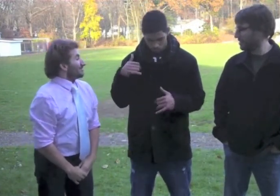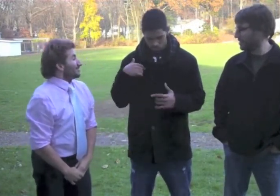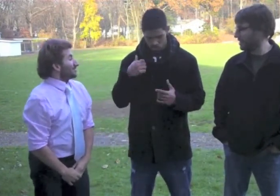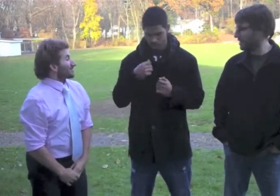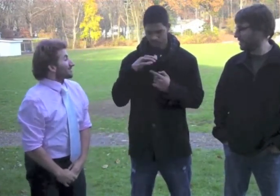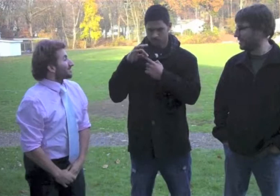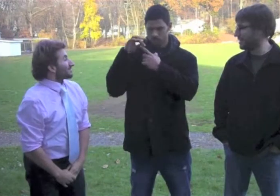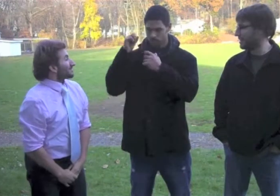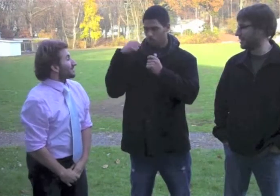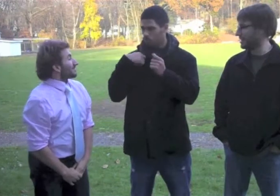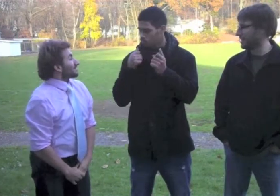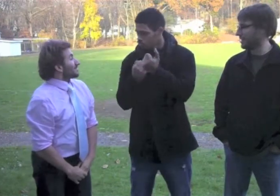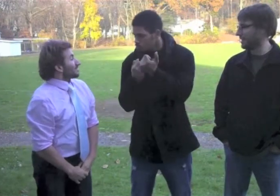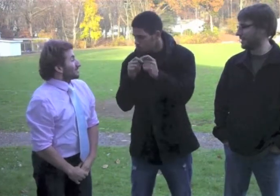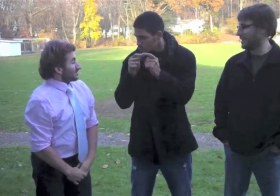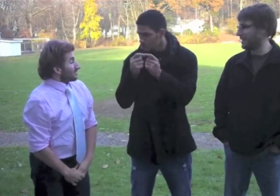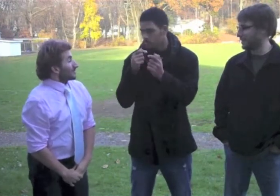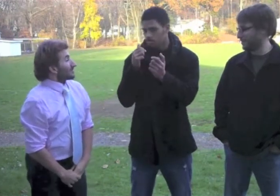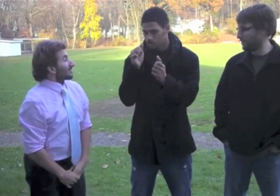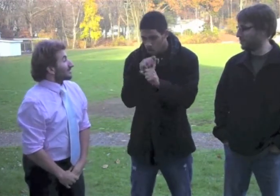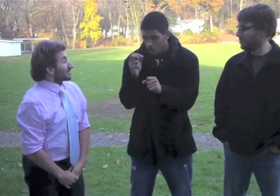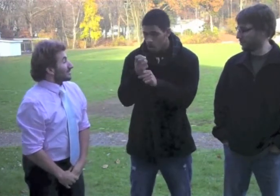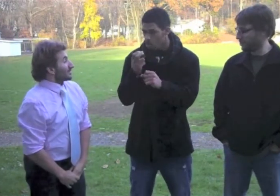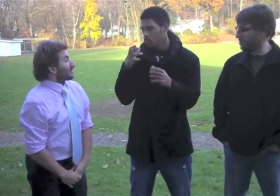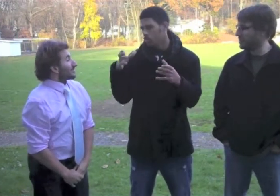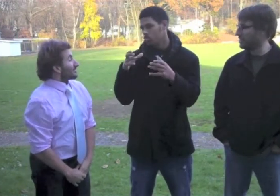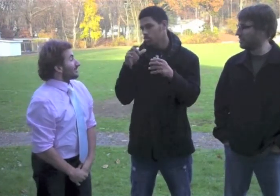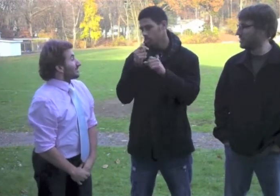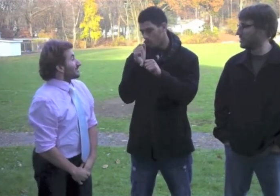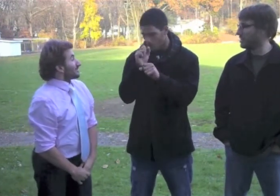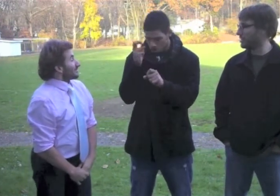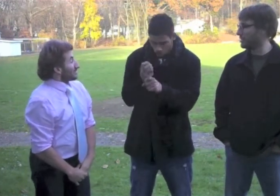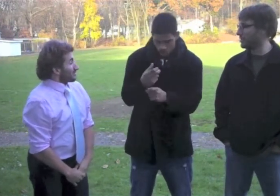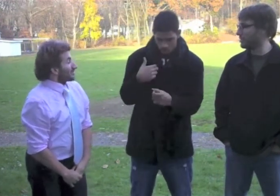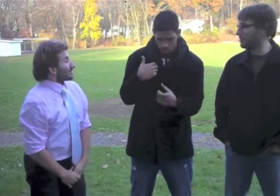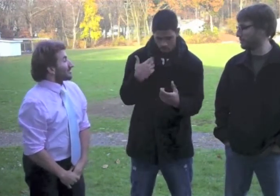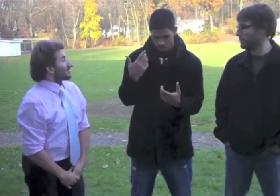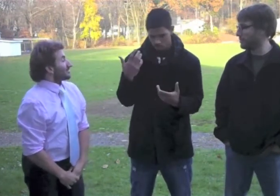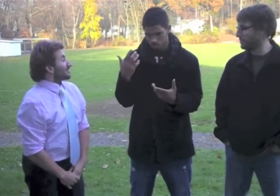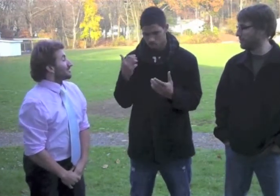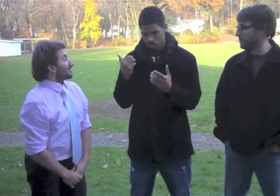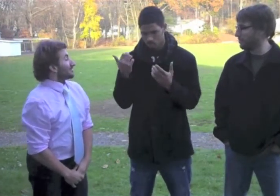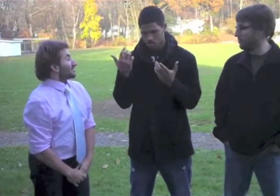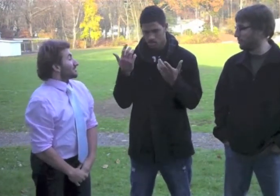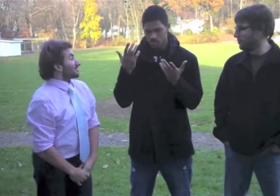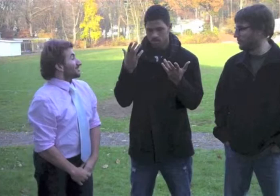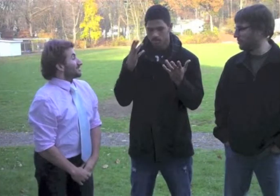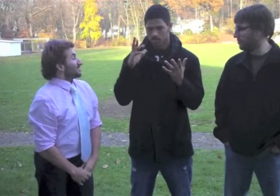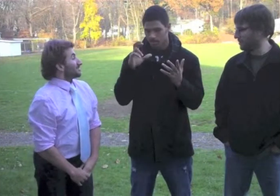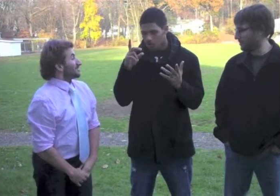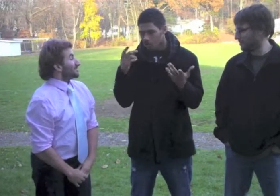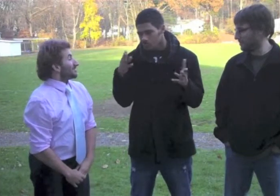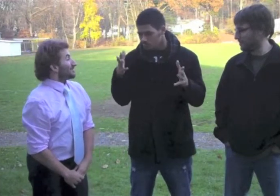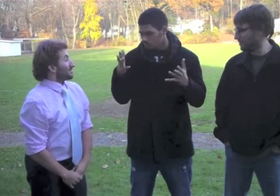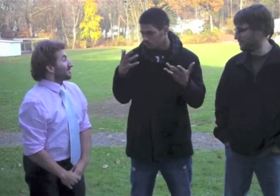Well, when I was chosen to be the captain, it was a great honor. I am responsible to get the team to work hard, try their best,